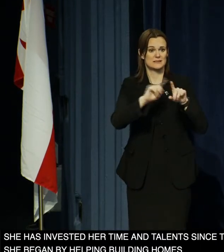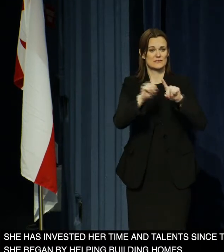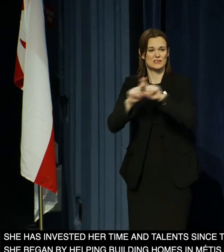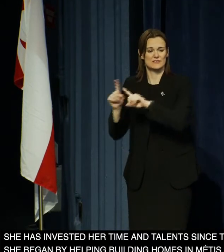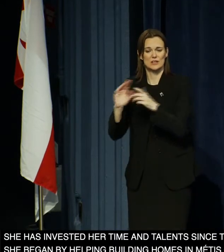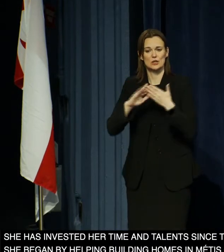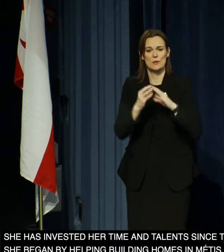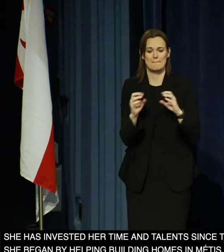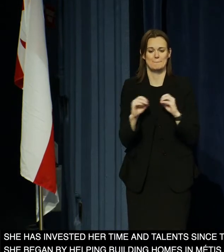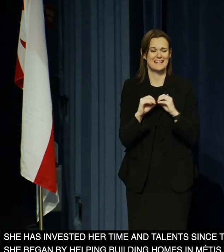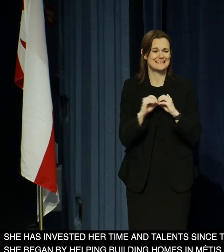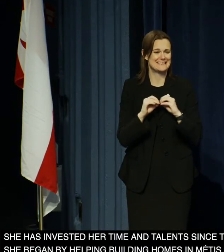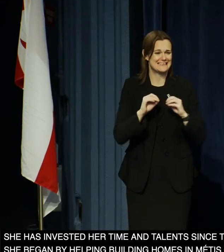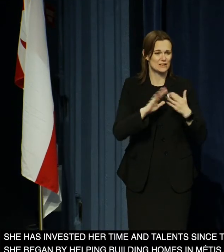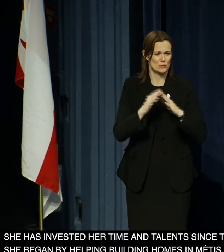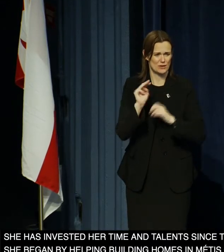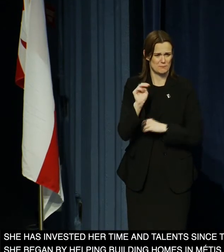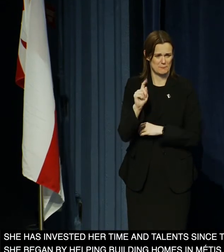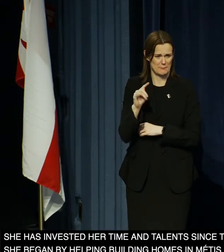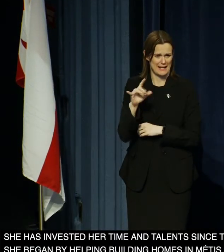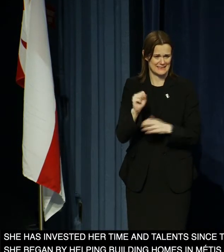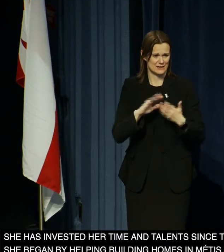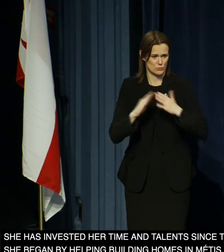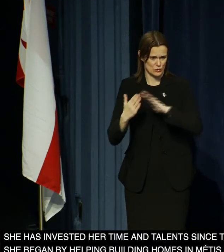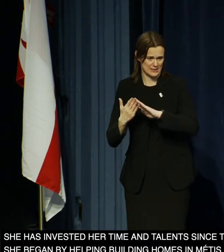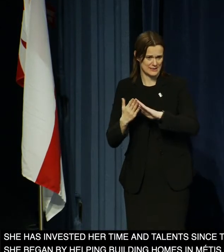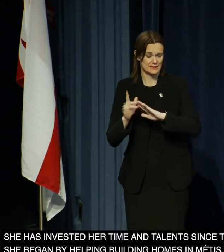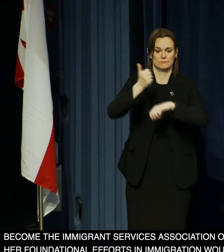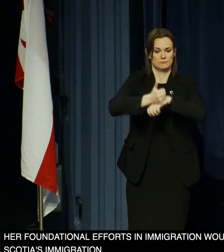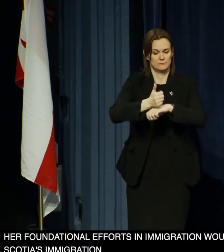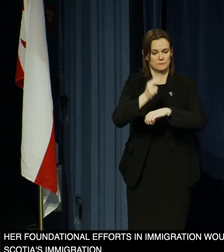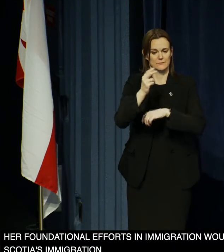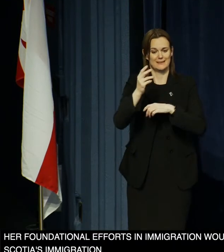true patriot love